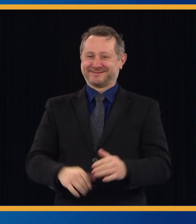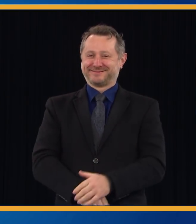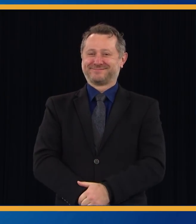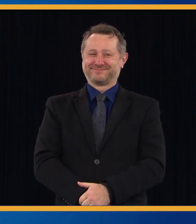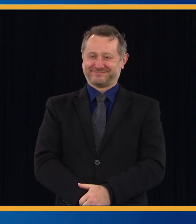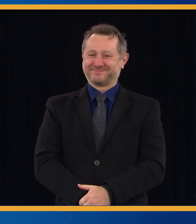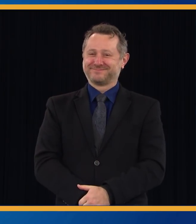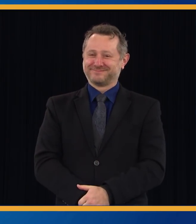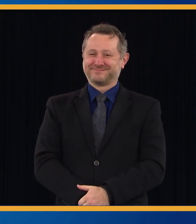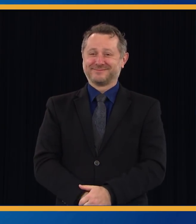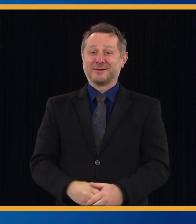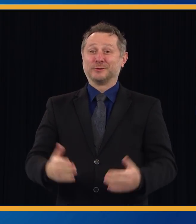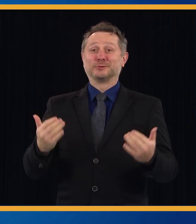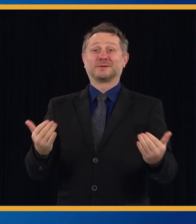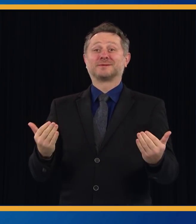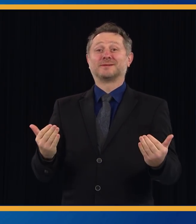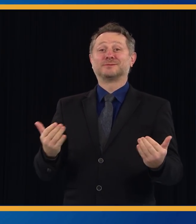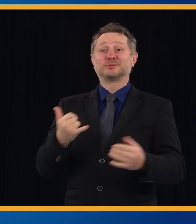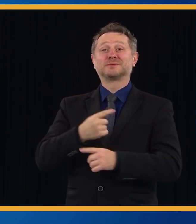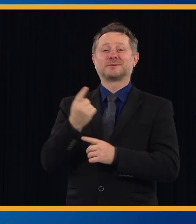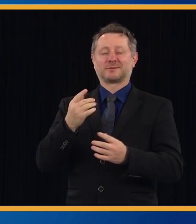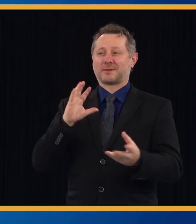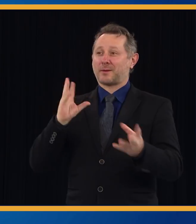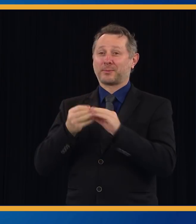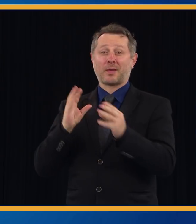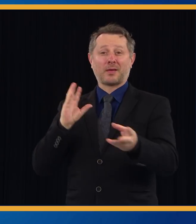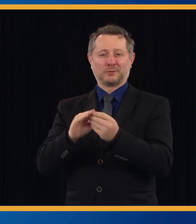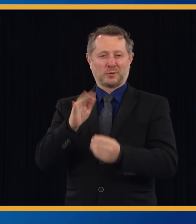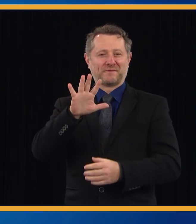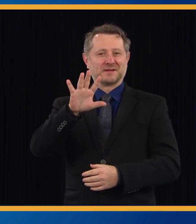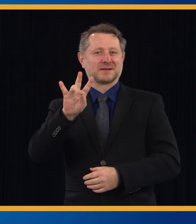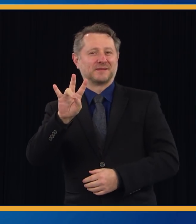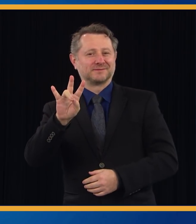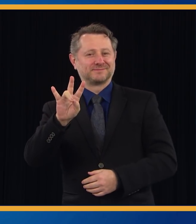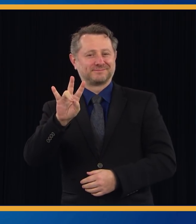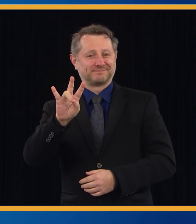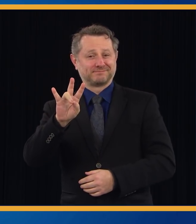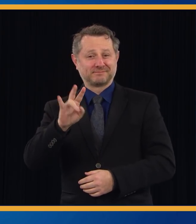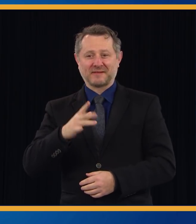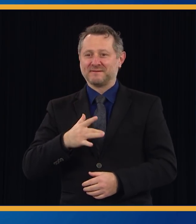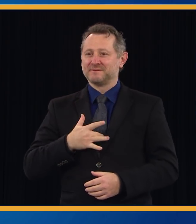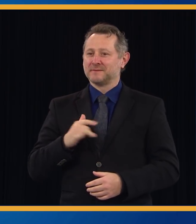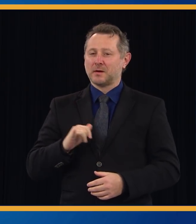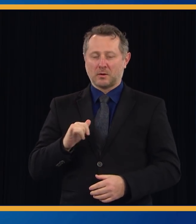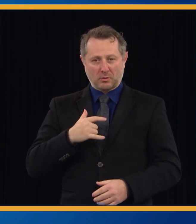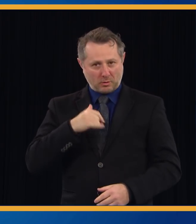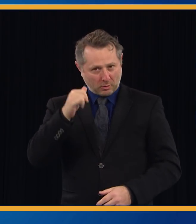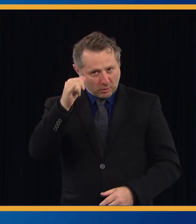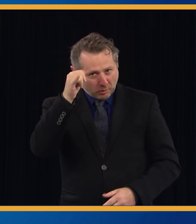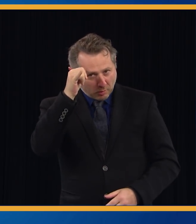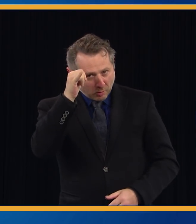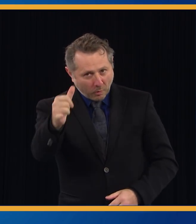Today's day 57. Feels like many more, but it is only day 57, I can assure you.